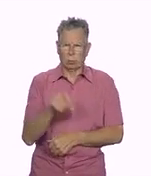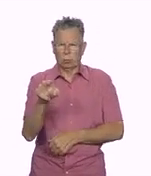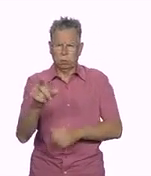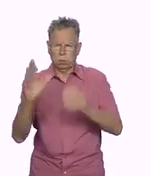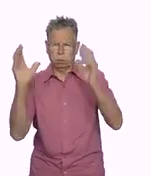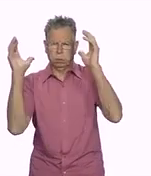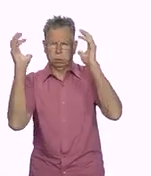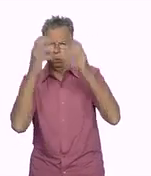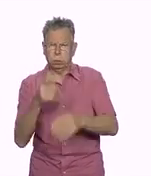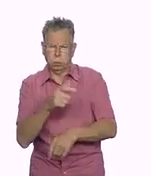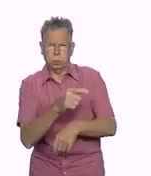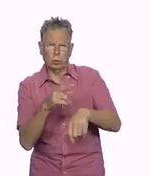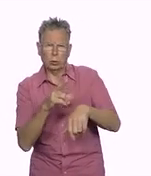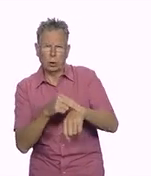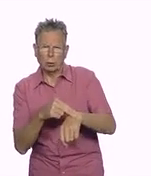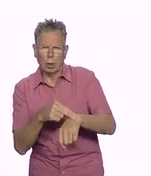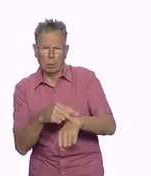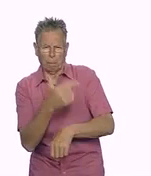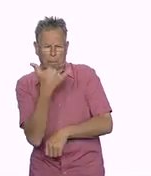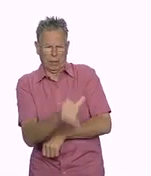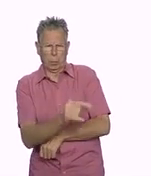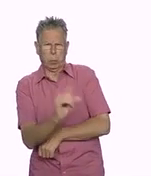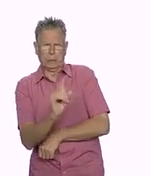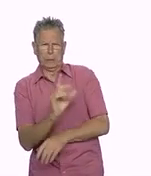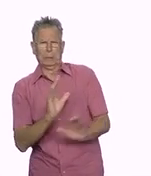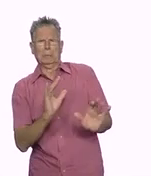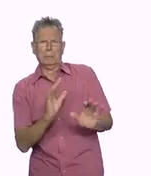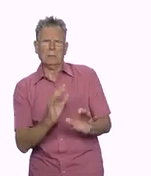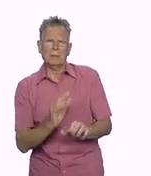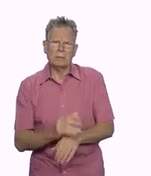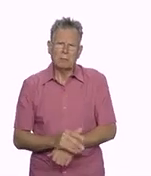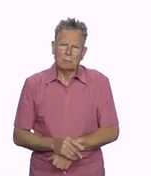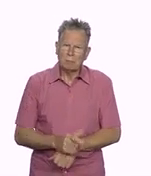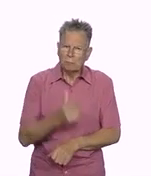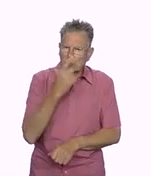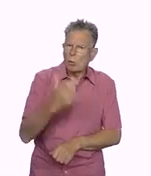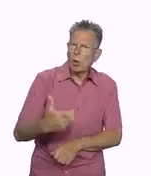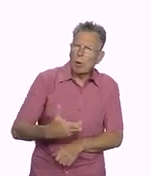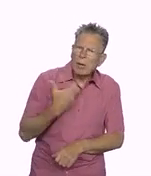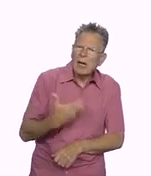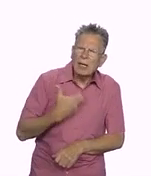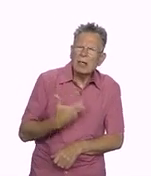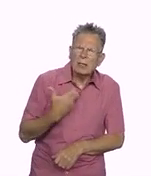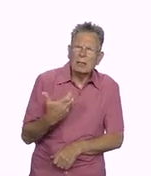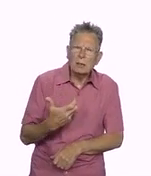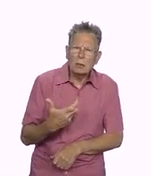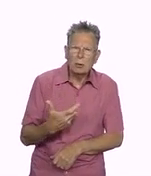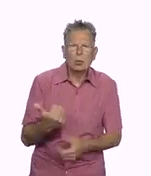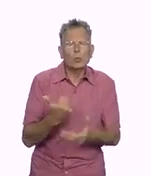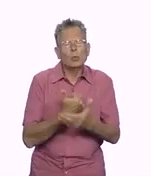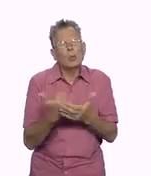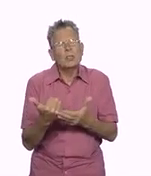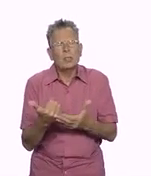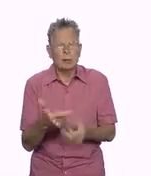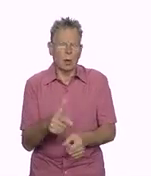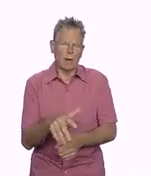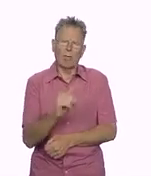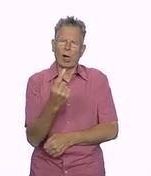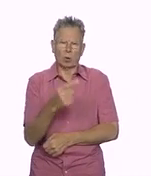If you are concerned about something your doctor has done, you can make a complaint. Usually you should complain locally to